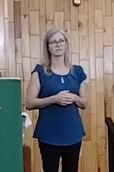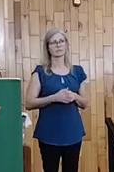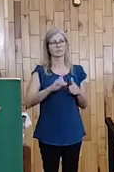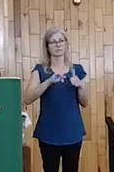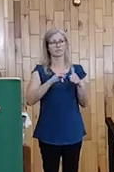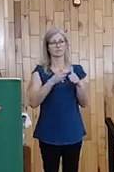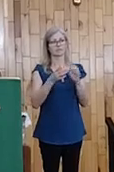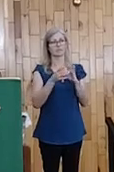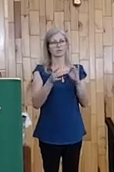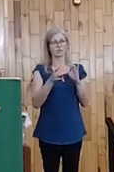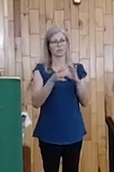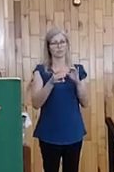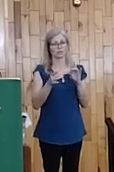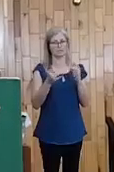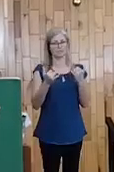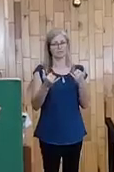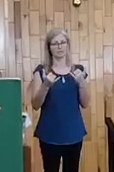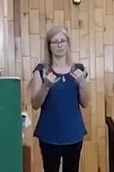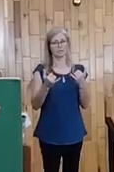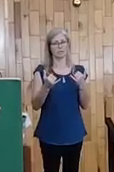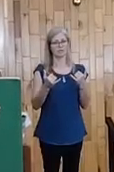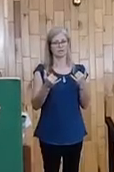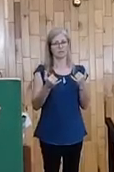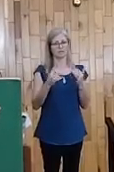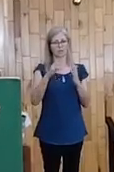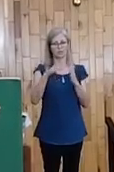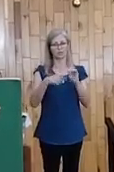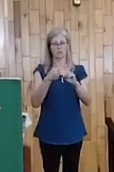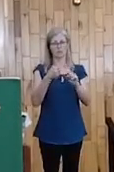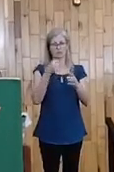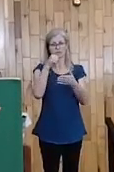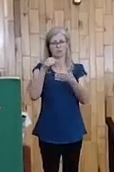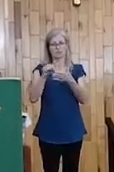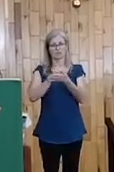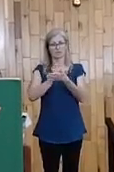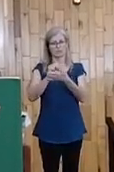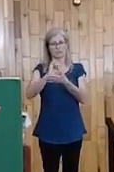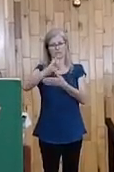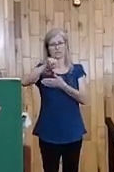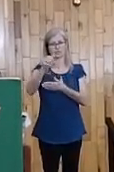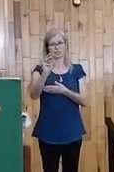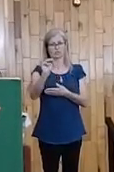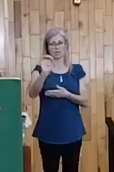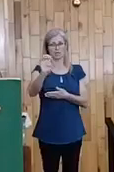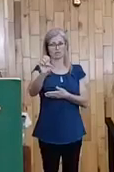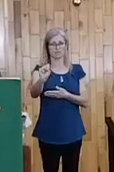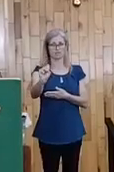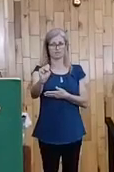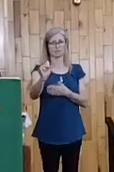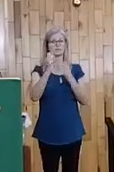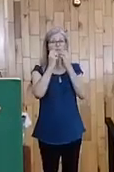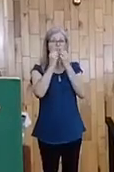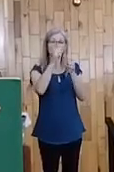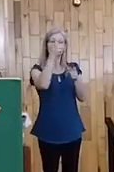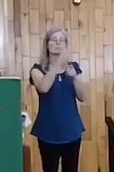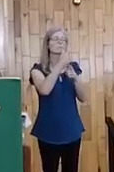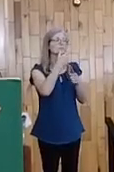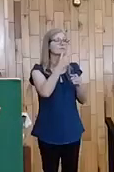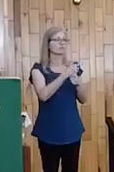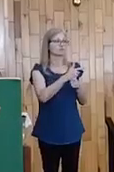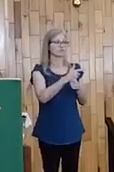Second reading today is a reading from the letter of St. James. Dearest brothers and